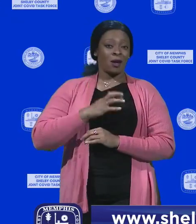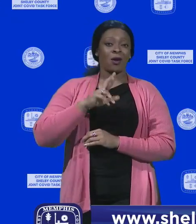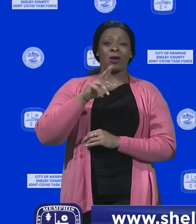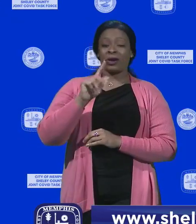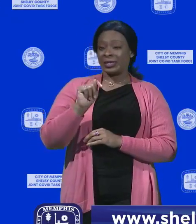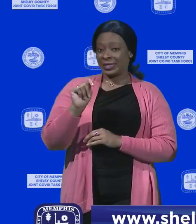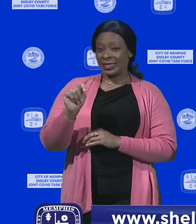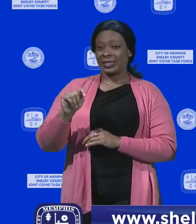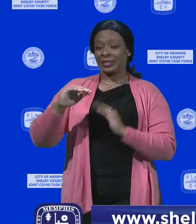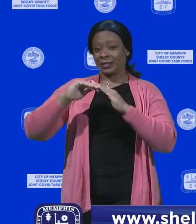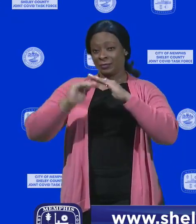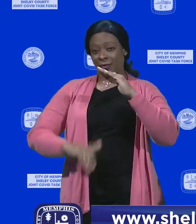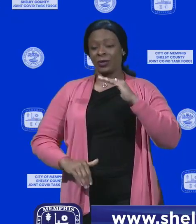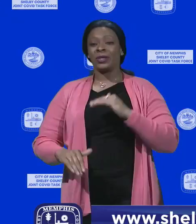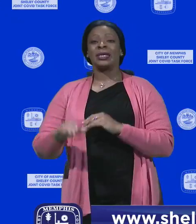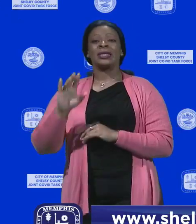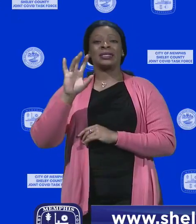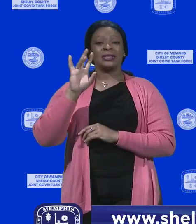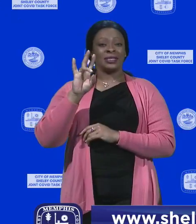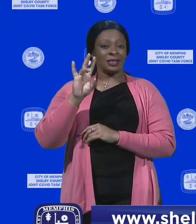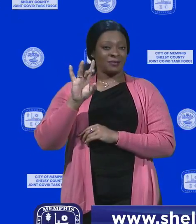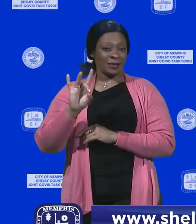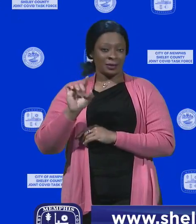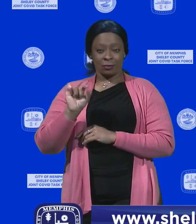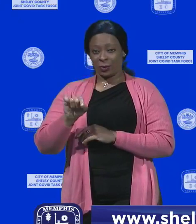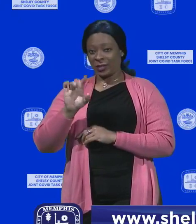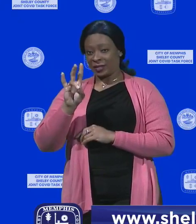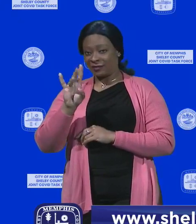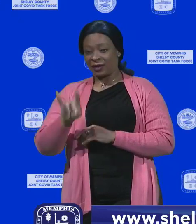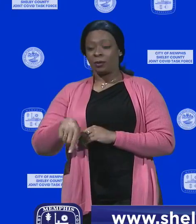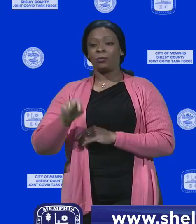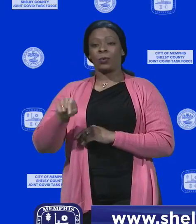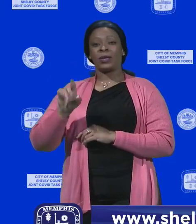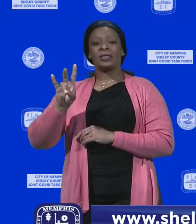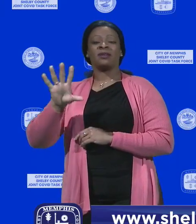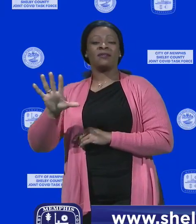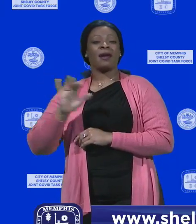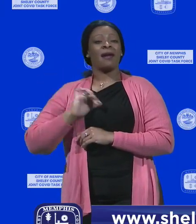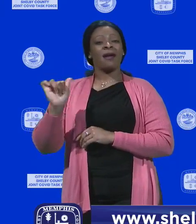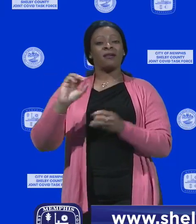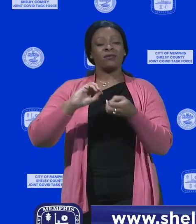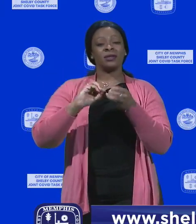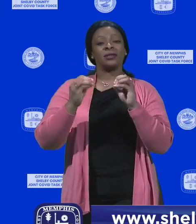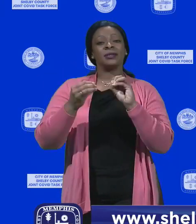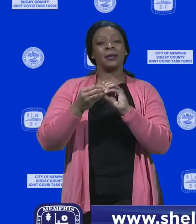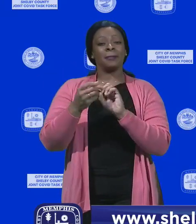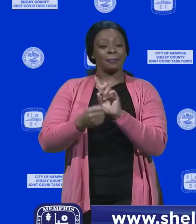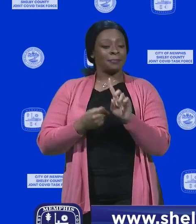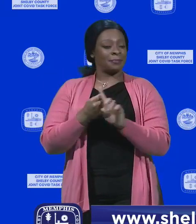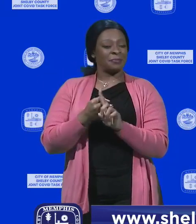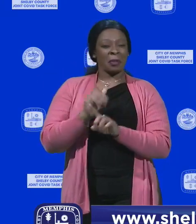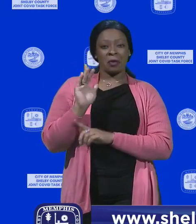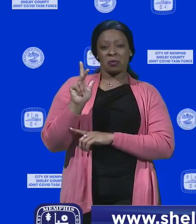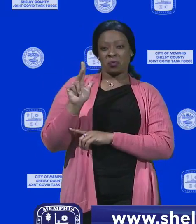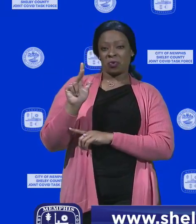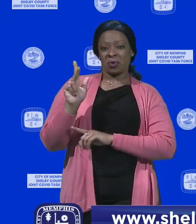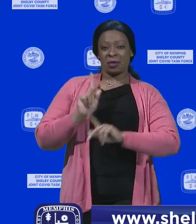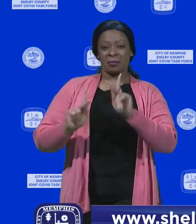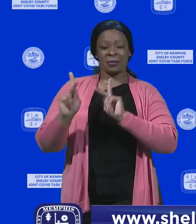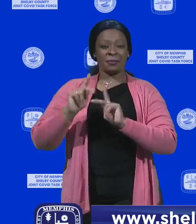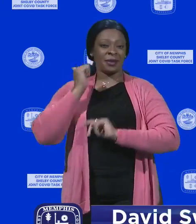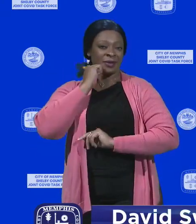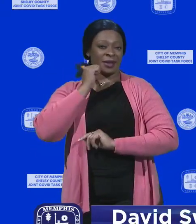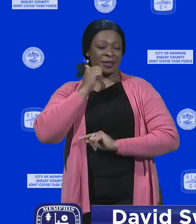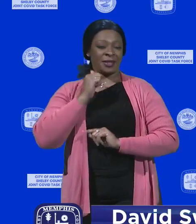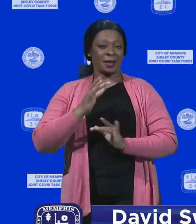below is 0.78 or 0.75. And our average number of cases diagnosed per day is only 23. So that's